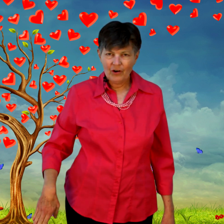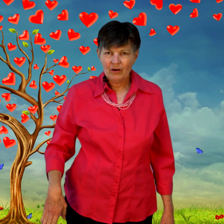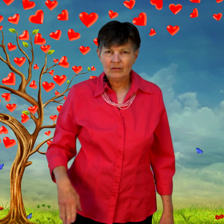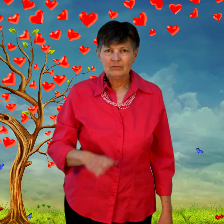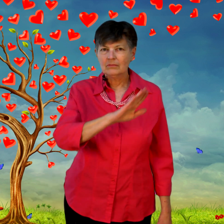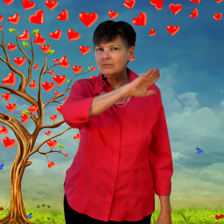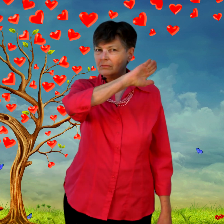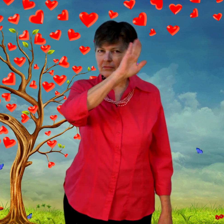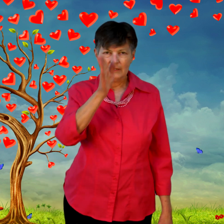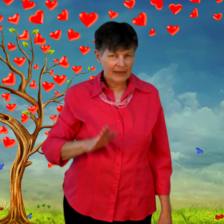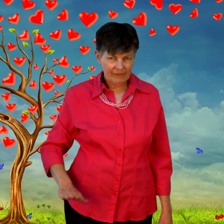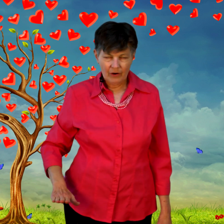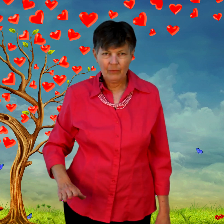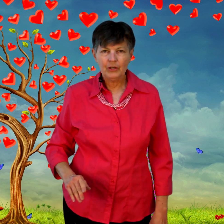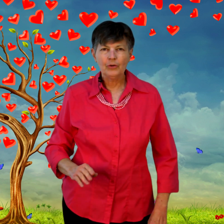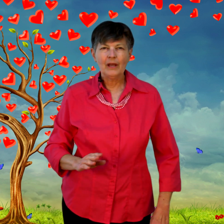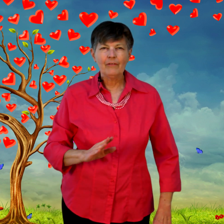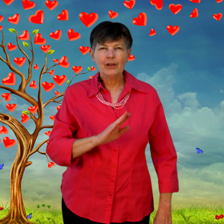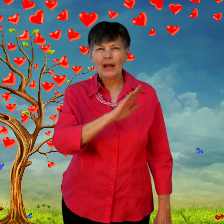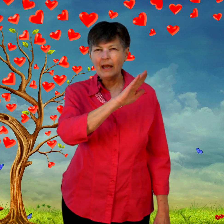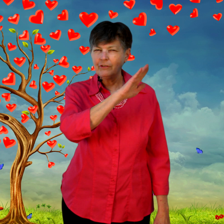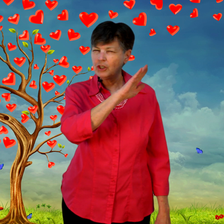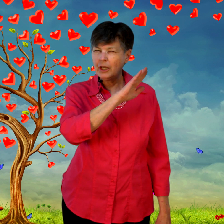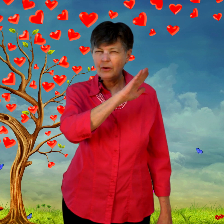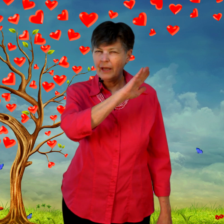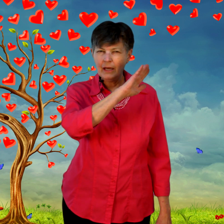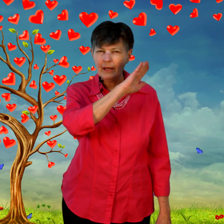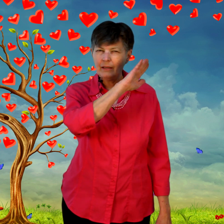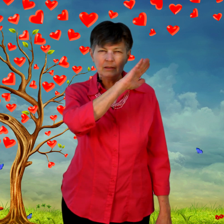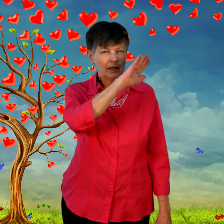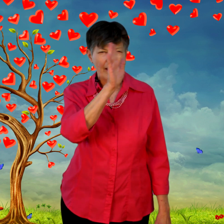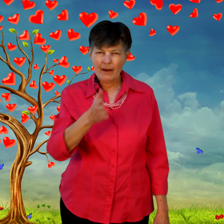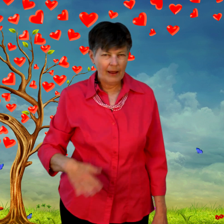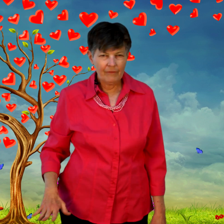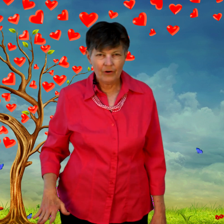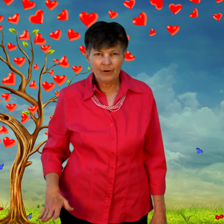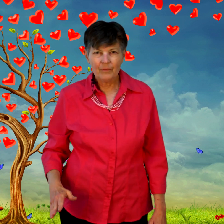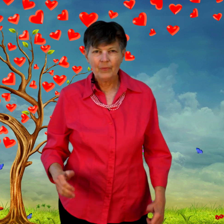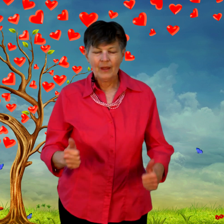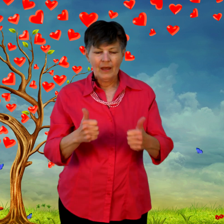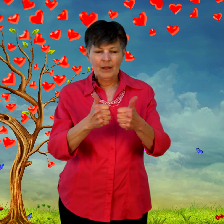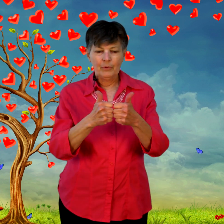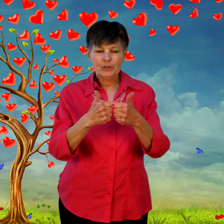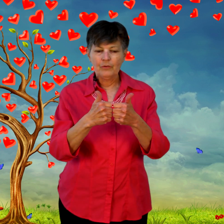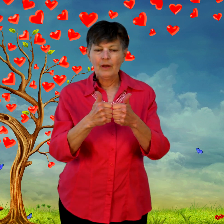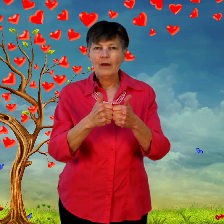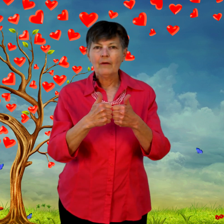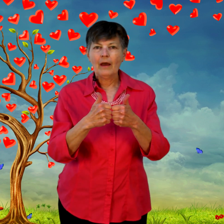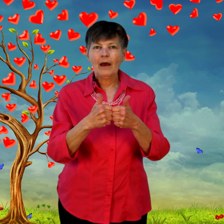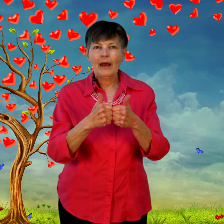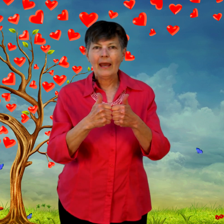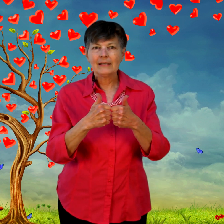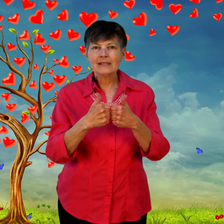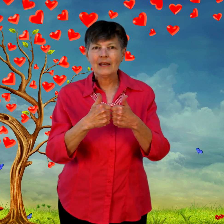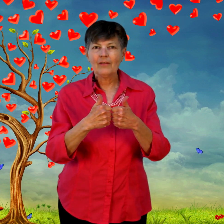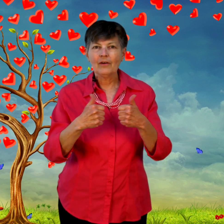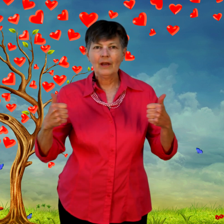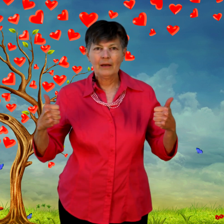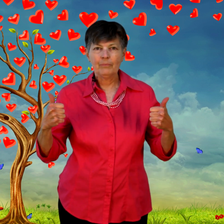Never, never. And when you do never, you kind of have to shake your head like never. And then put your hands together and